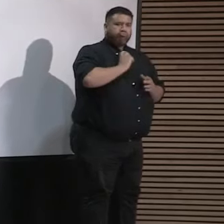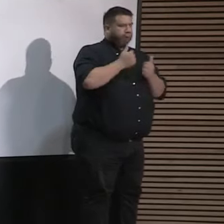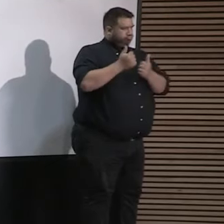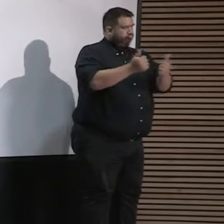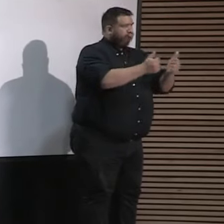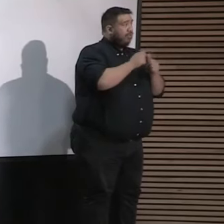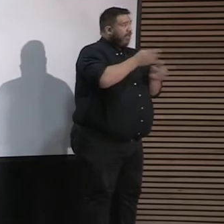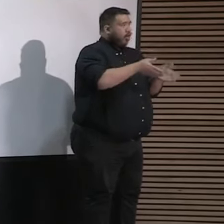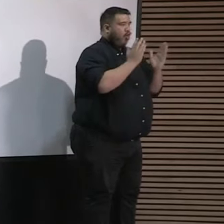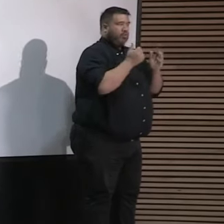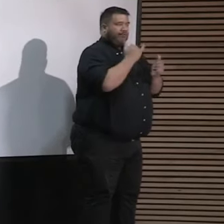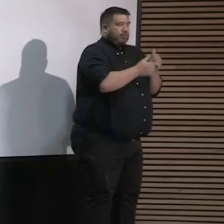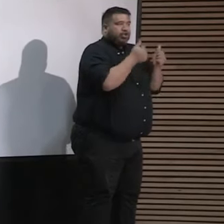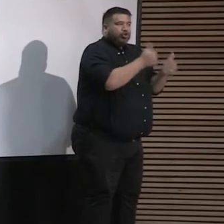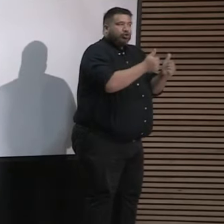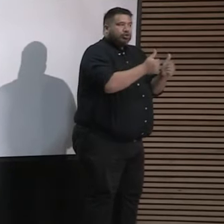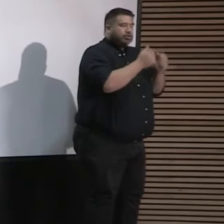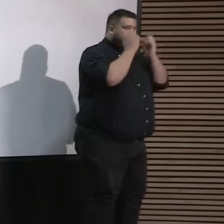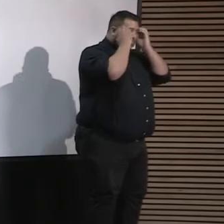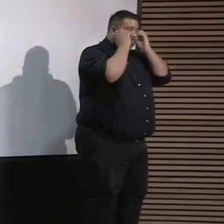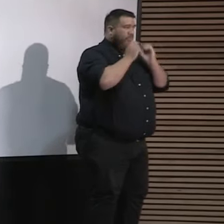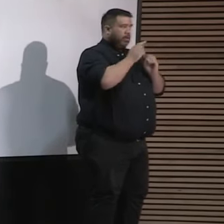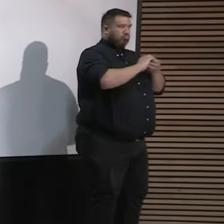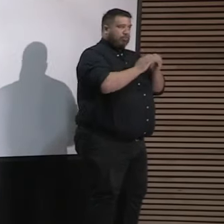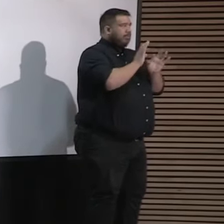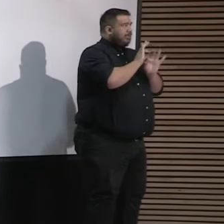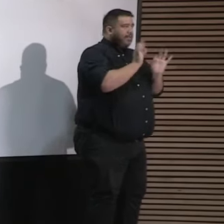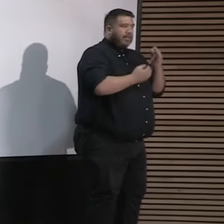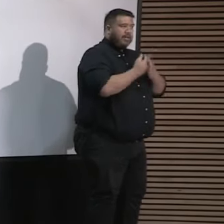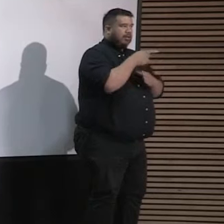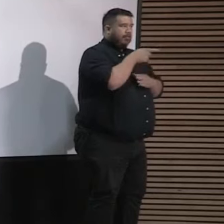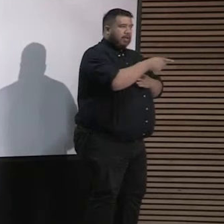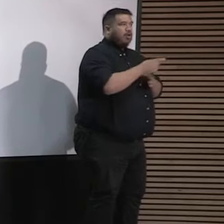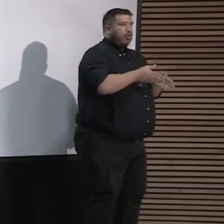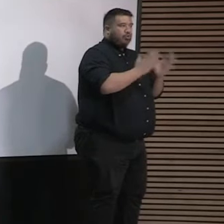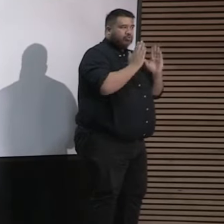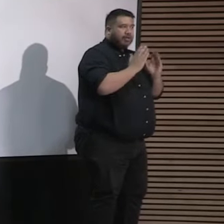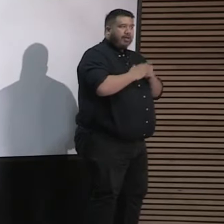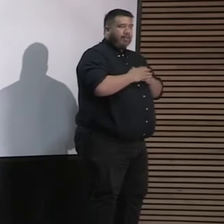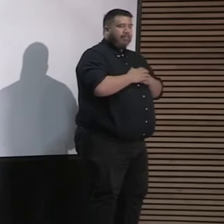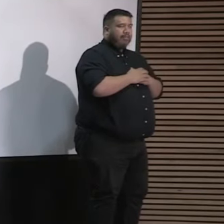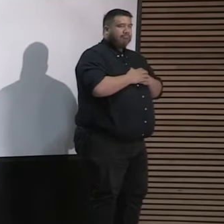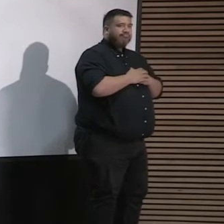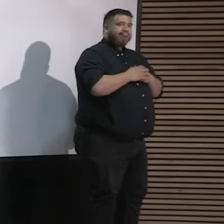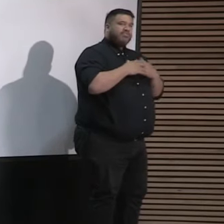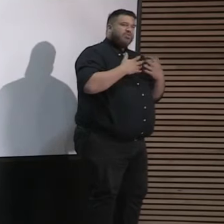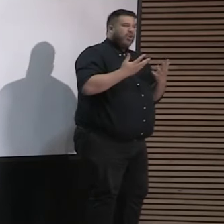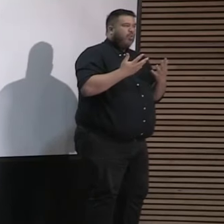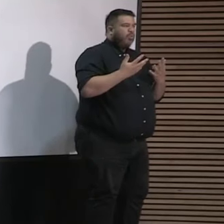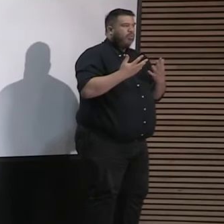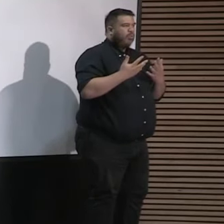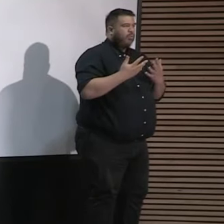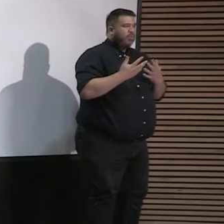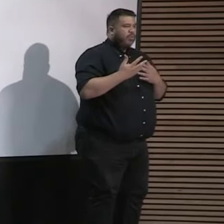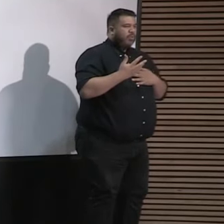well-run facility. There have been no incidents at this facility, and in terms of the reports that